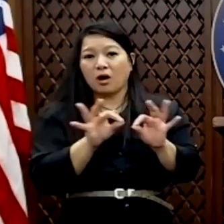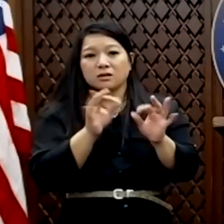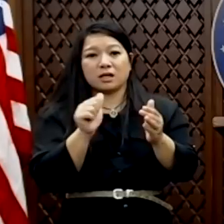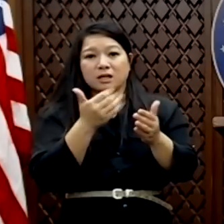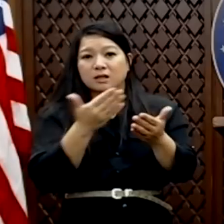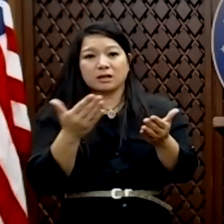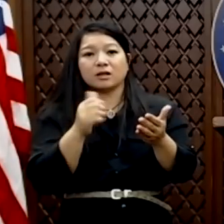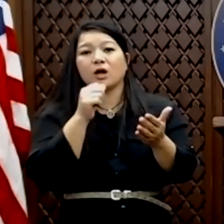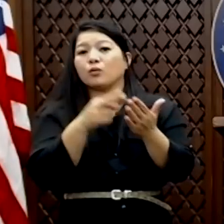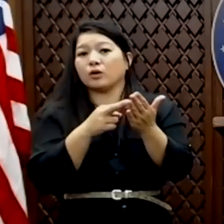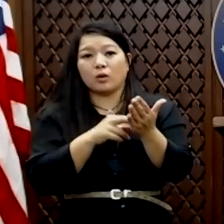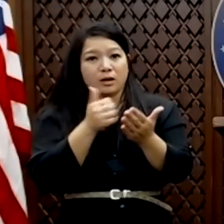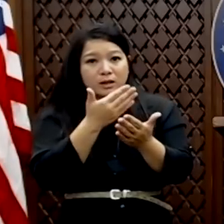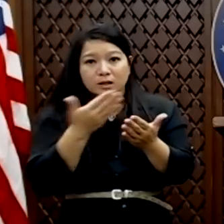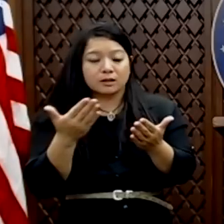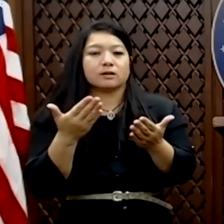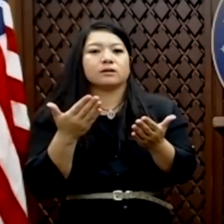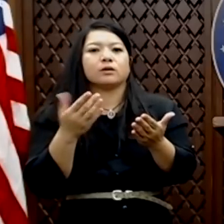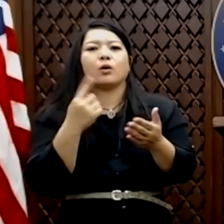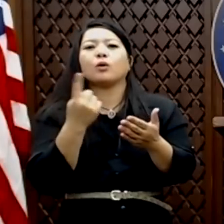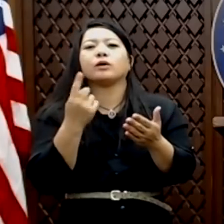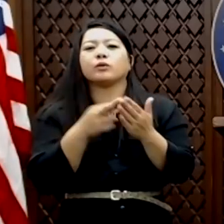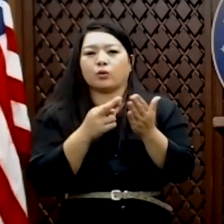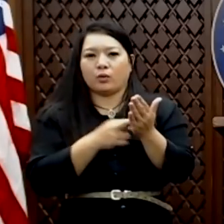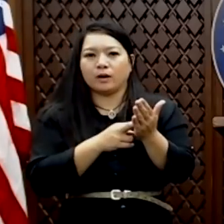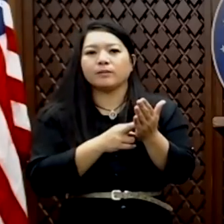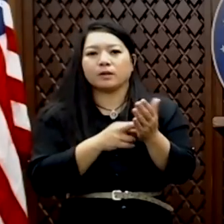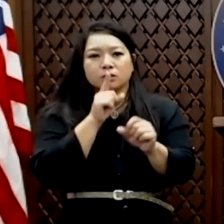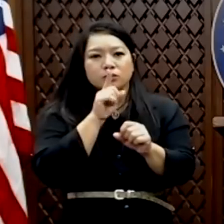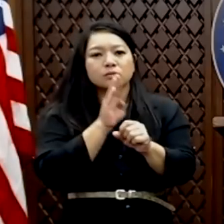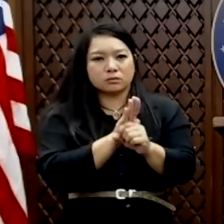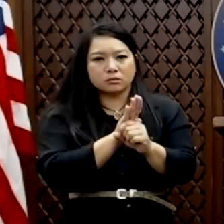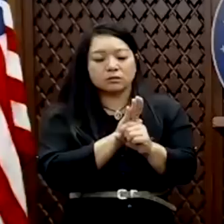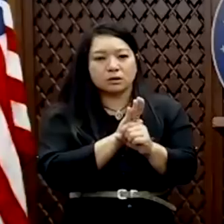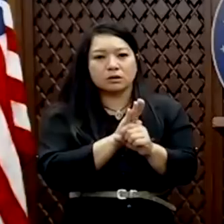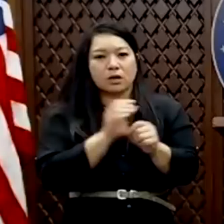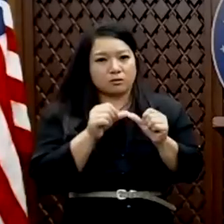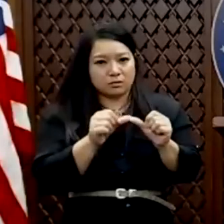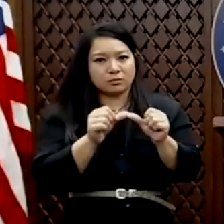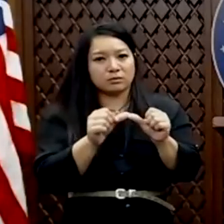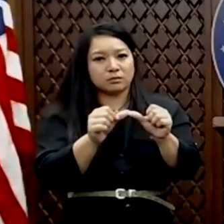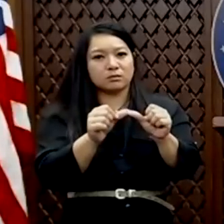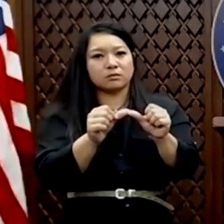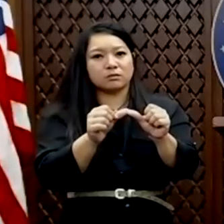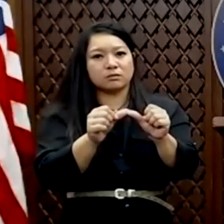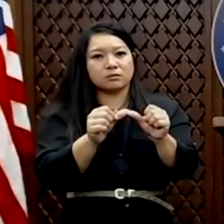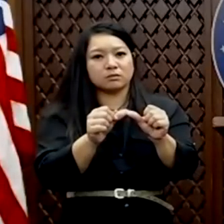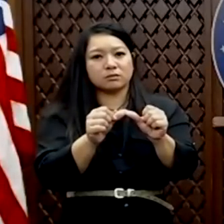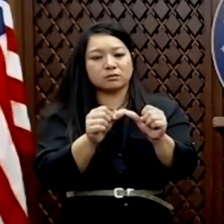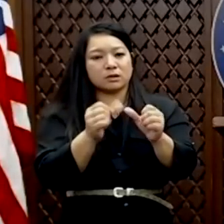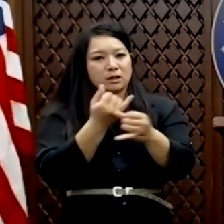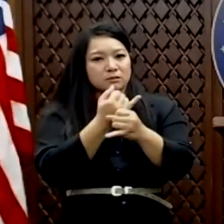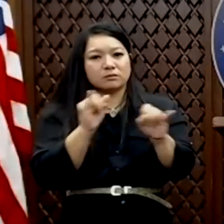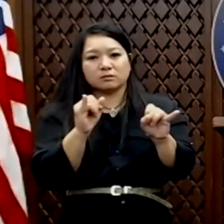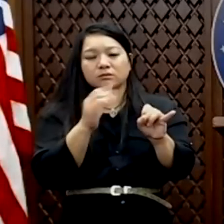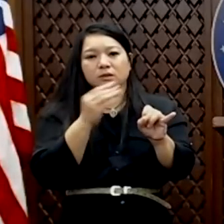They don't require anything. The only requirement is commitment, persistence, vigilance, and